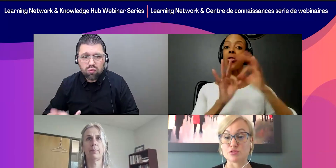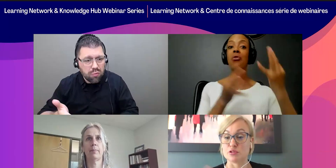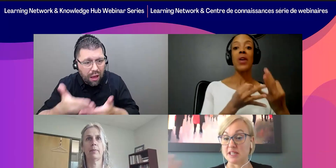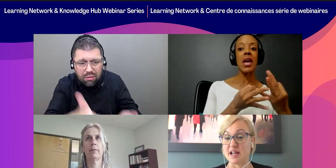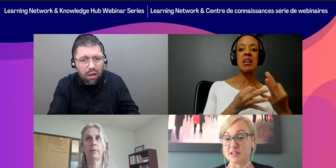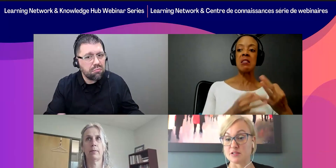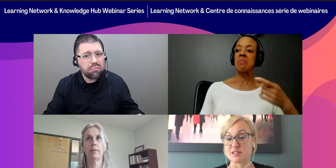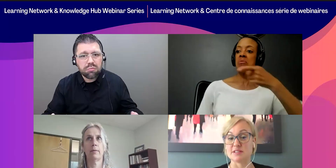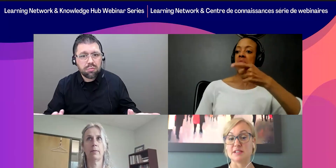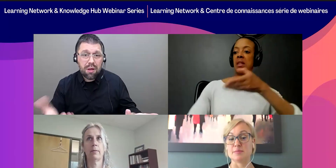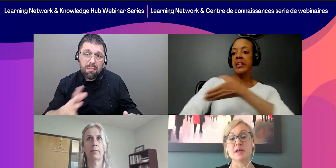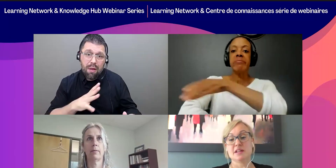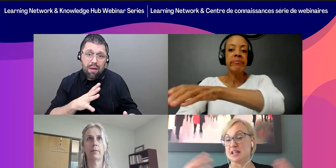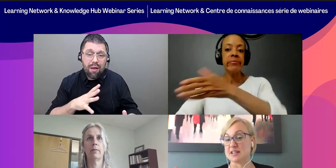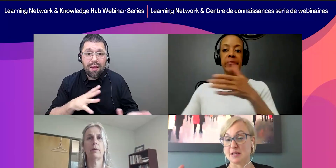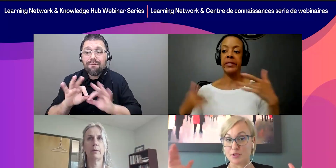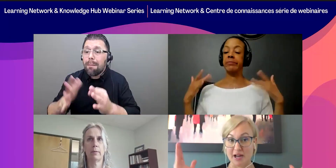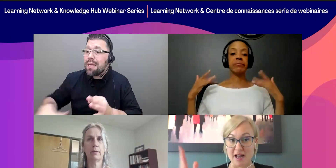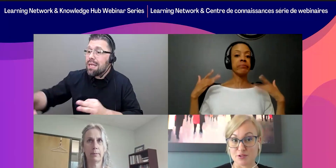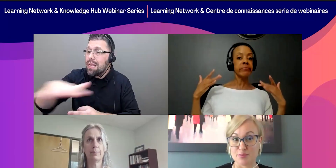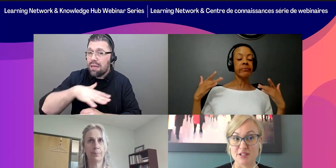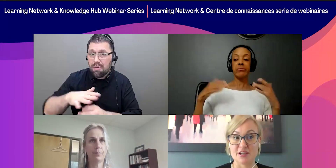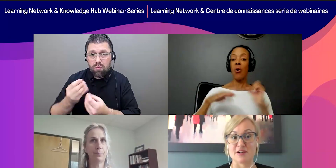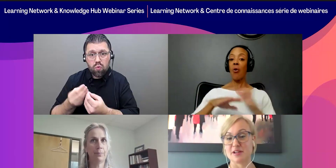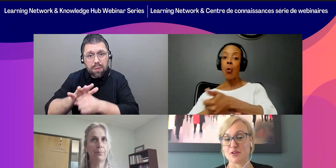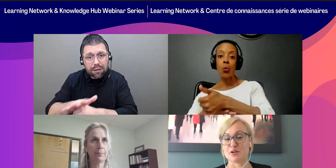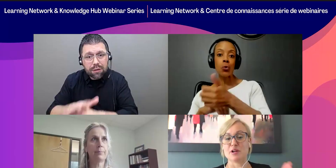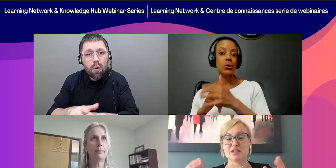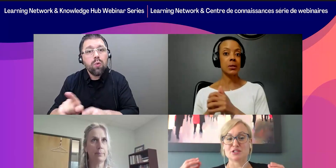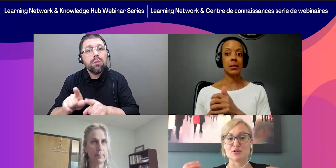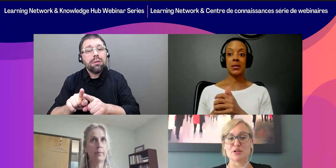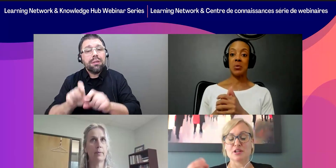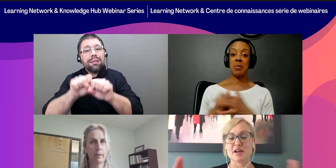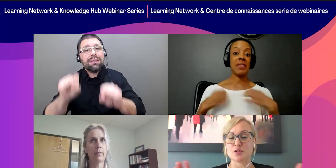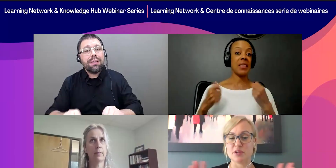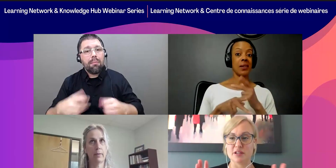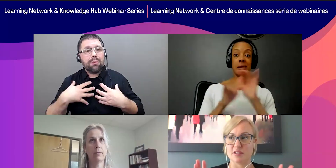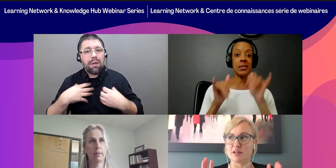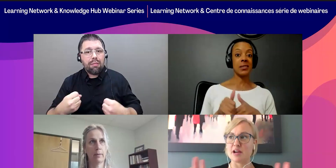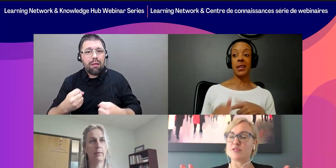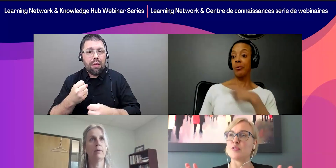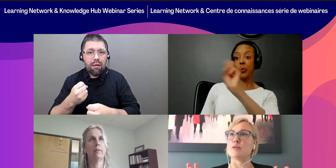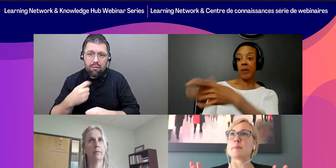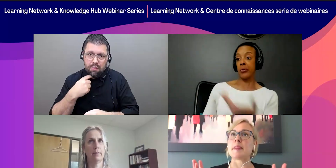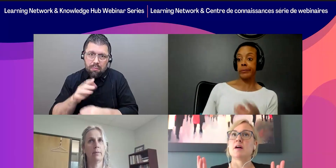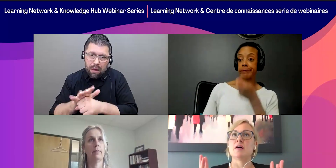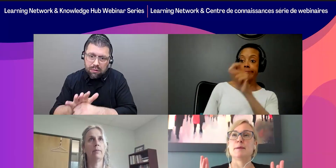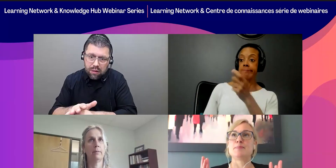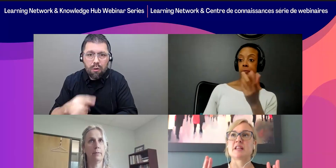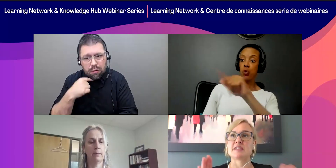from the social and healthcare system, telling them you have to be the caregiver. So you have to be